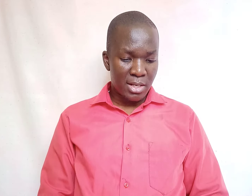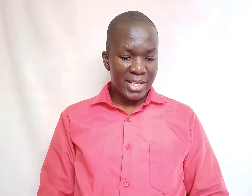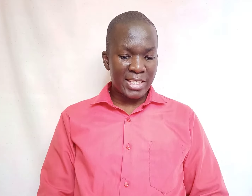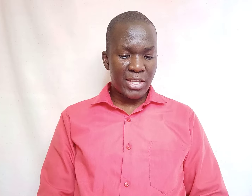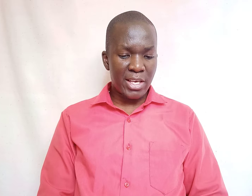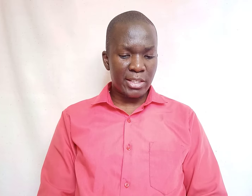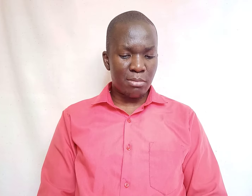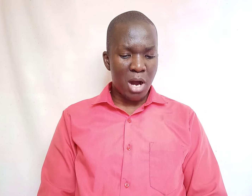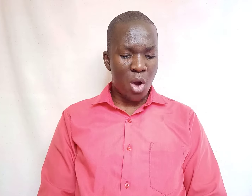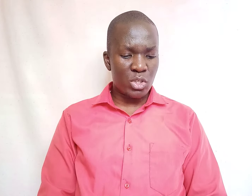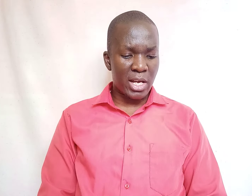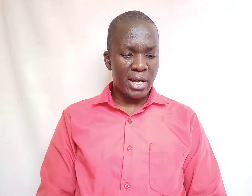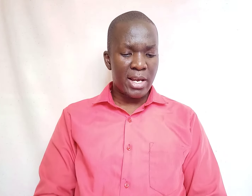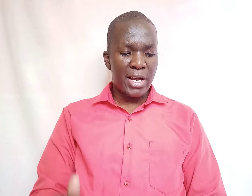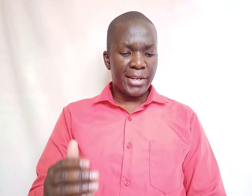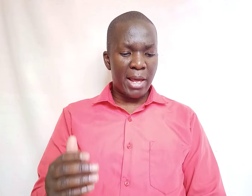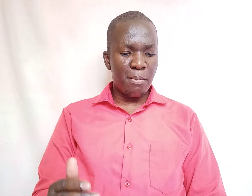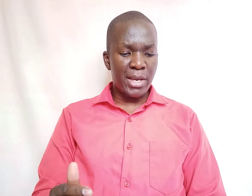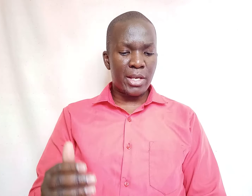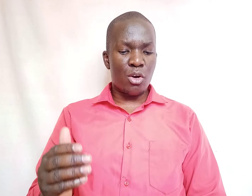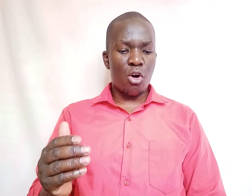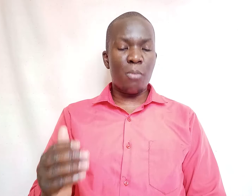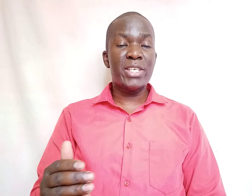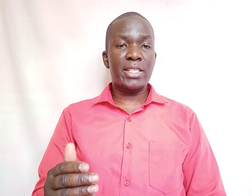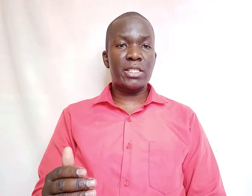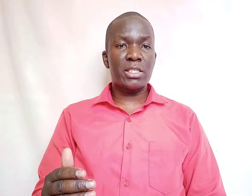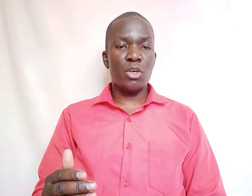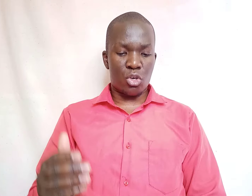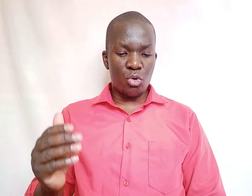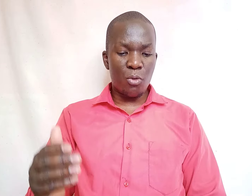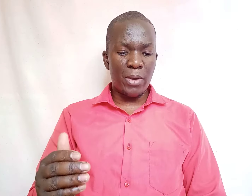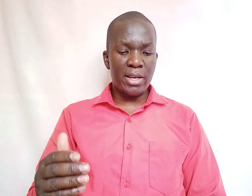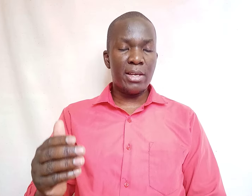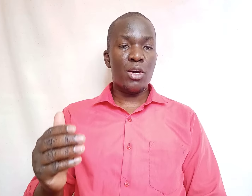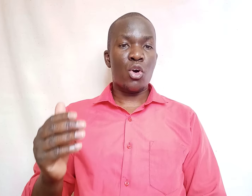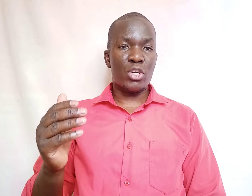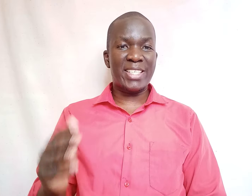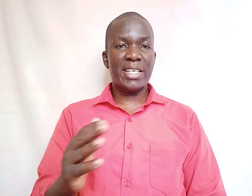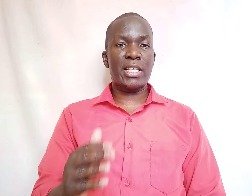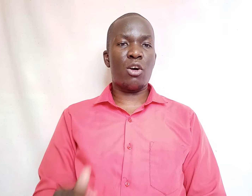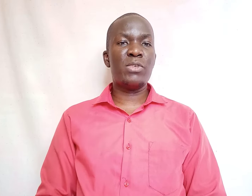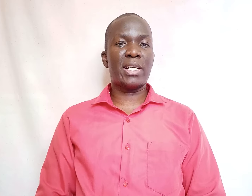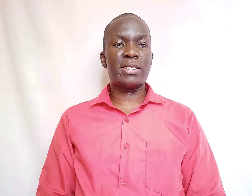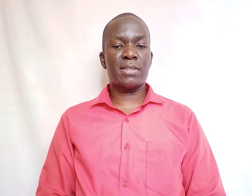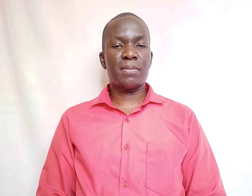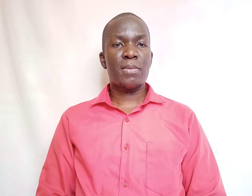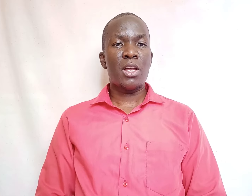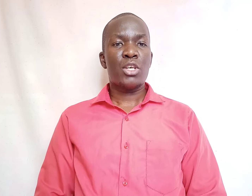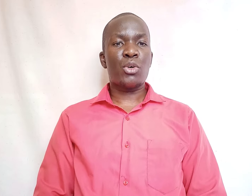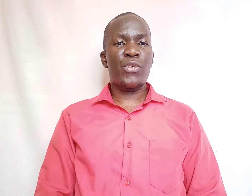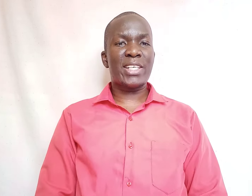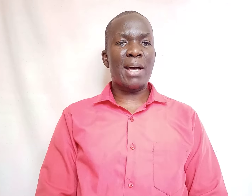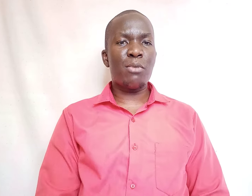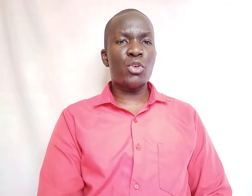The next thing is about naming objects or grouping or listing the objects. So for example,